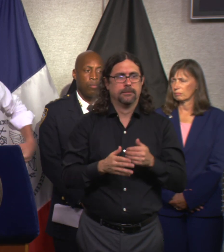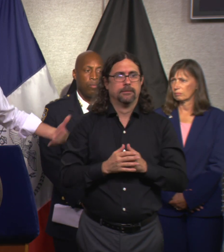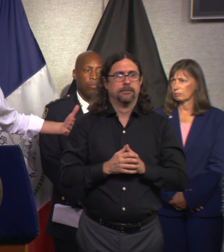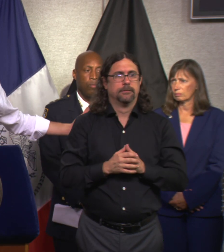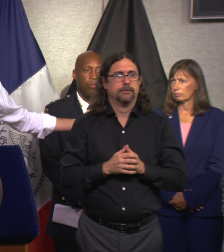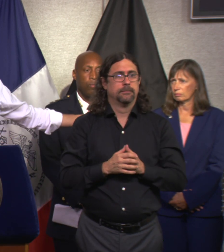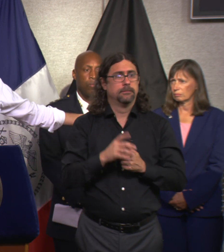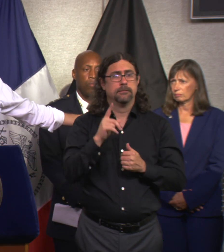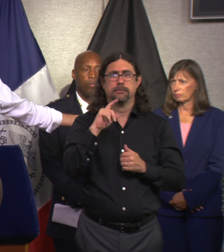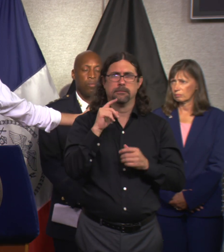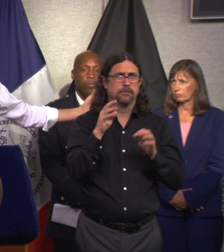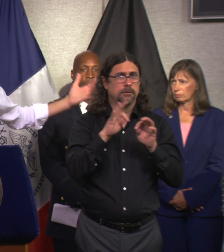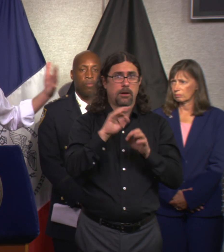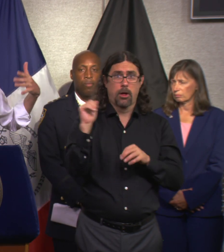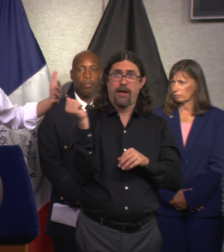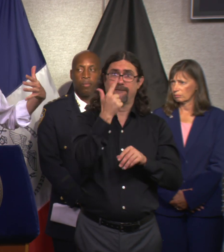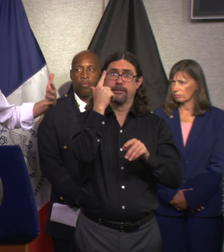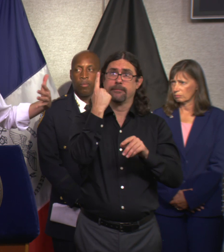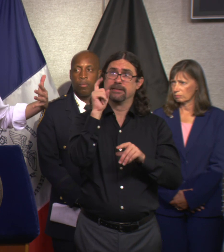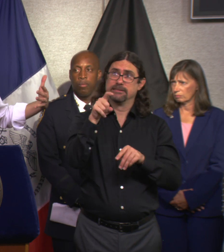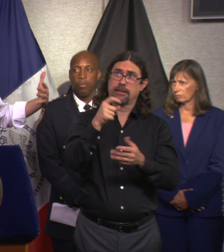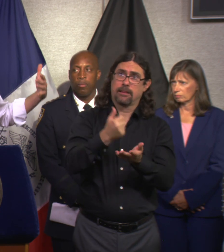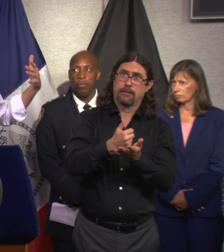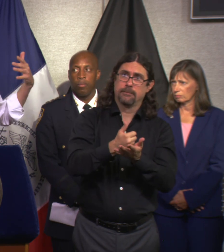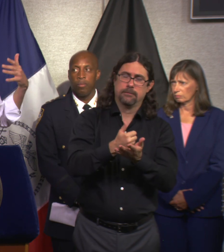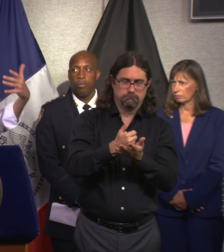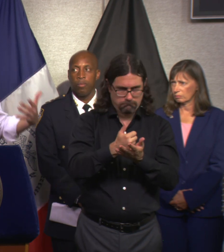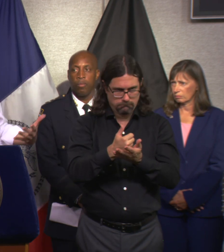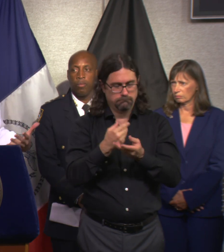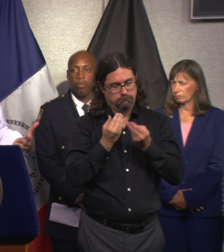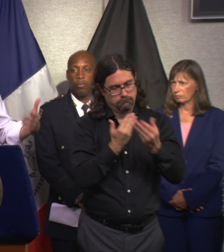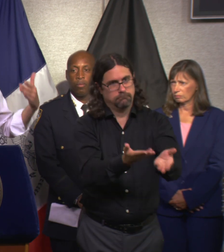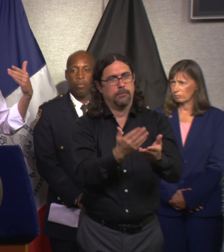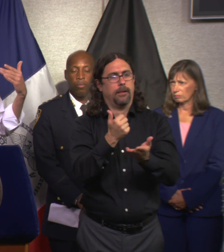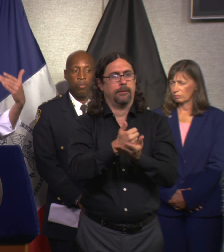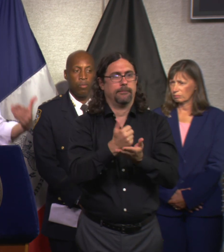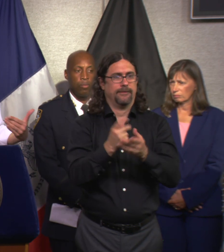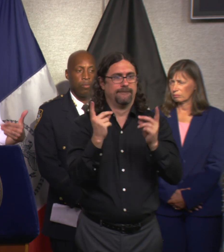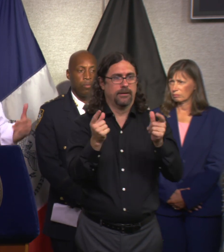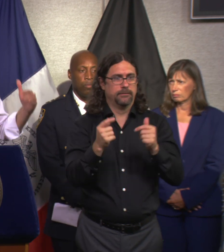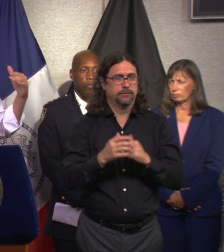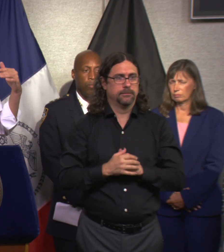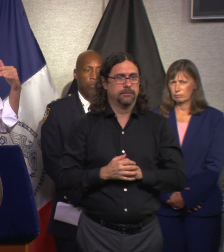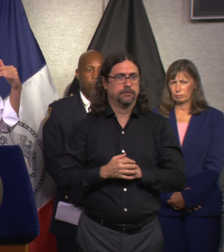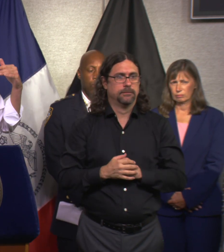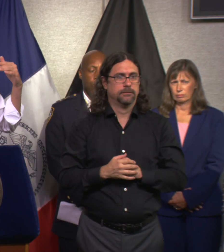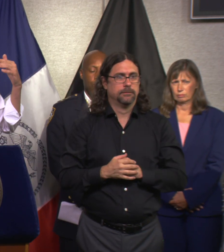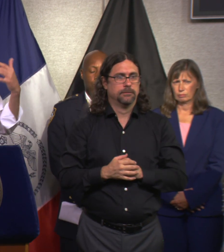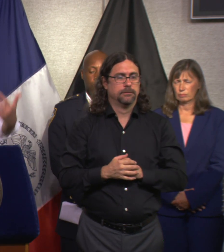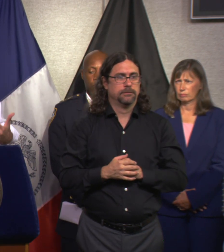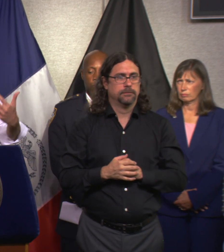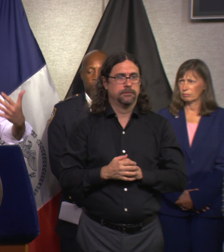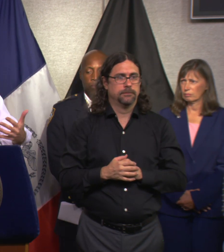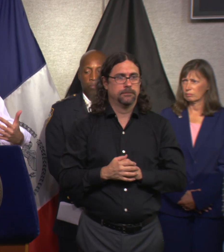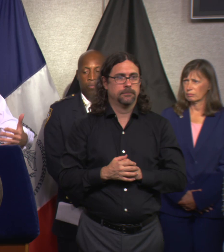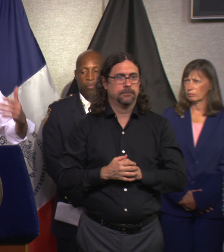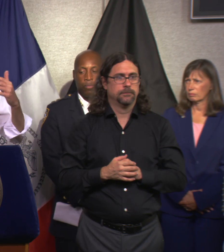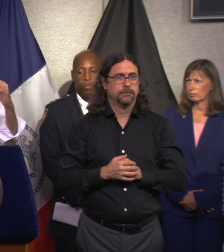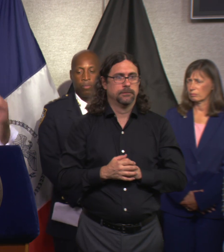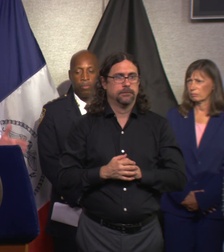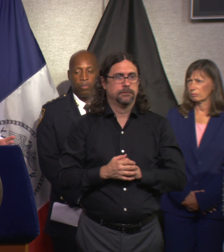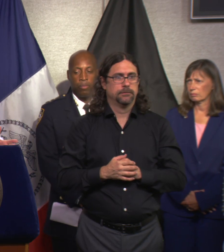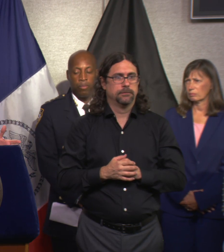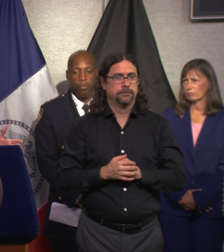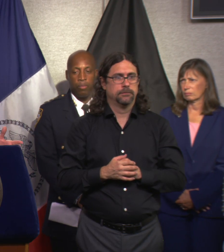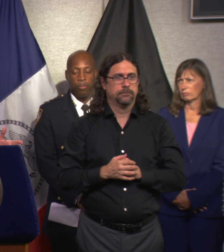this stuff you heard from Dr. Bubbo, these symptoms, they can come on you really quick, and we just need to make sure if anyone thinks they need to be in a cool place,